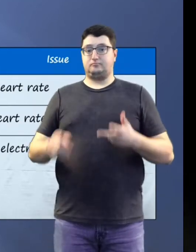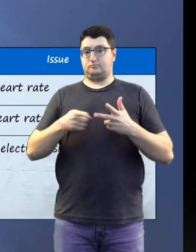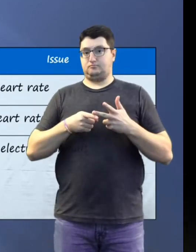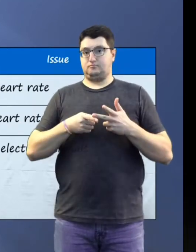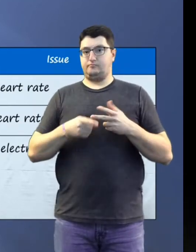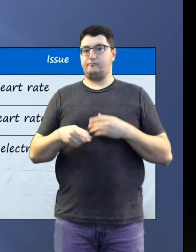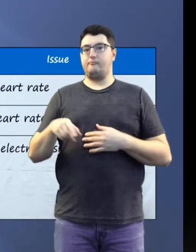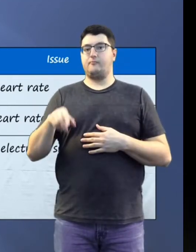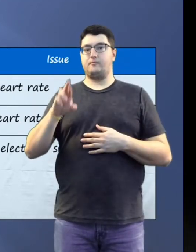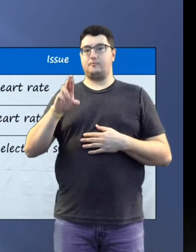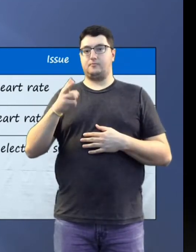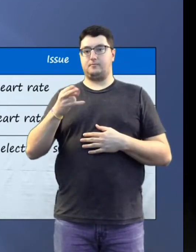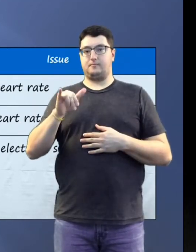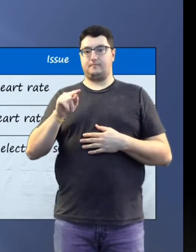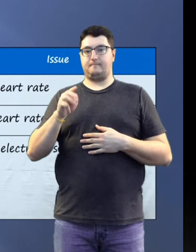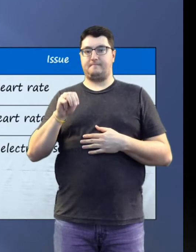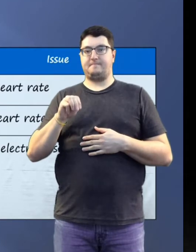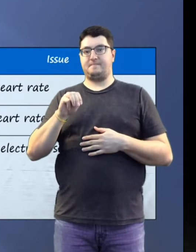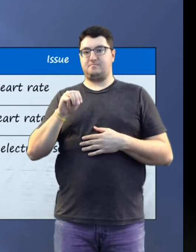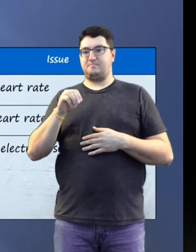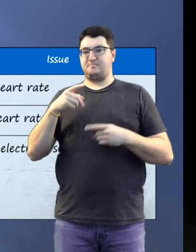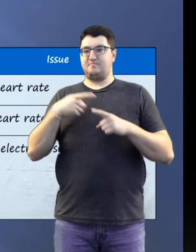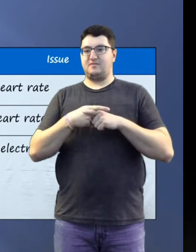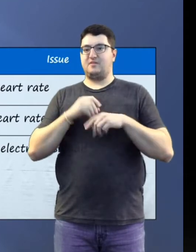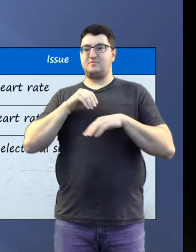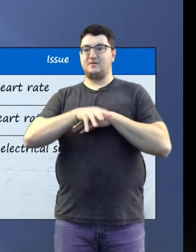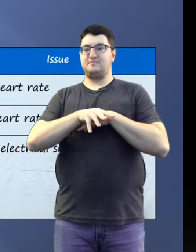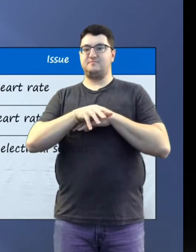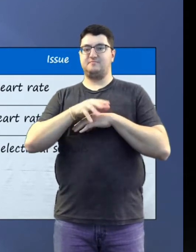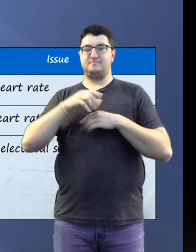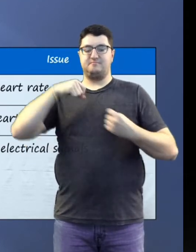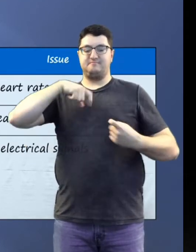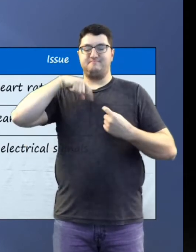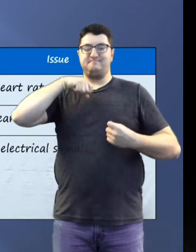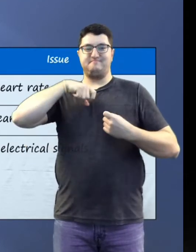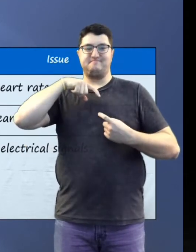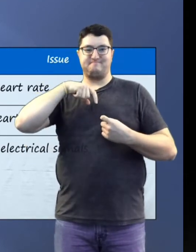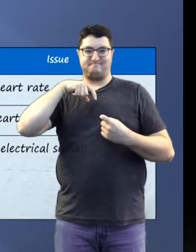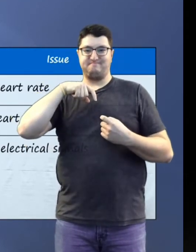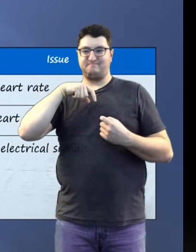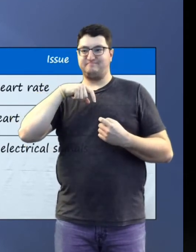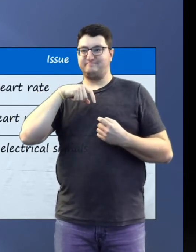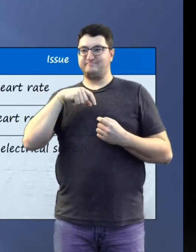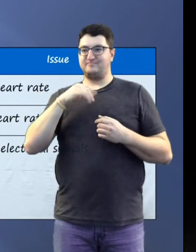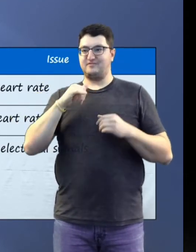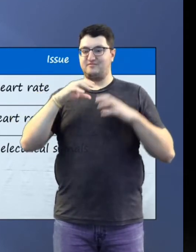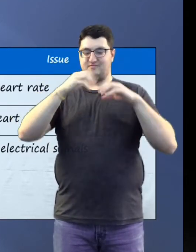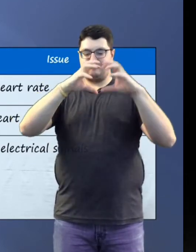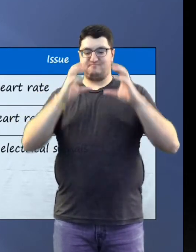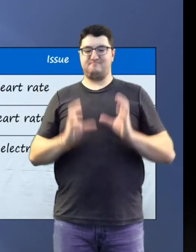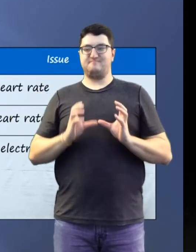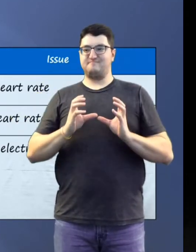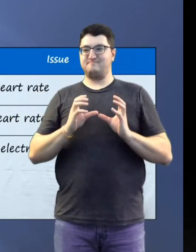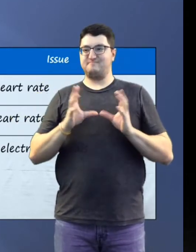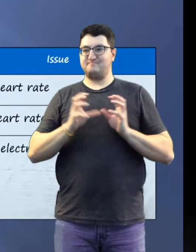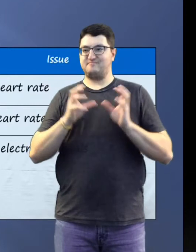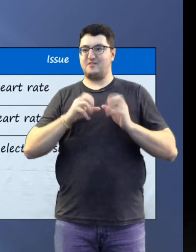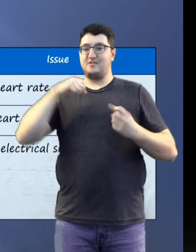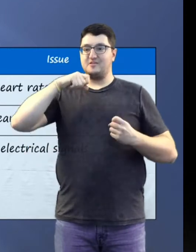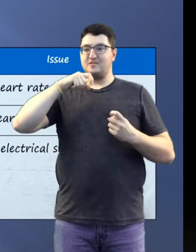its four chambers. These electrical signals may be affected in different ways, such as